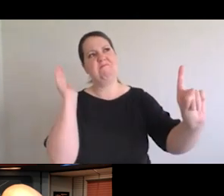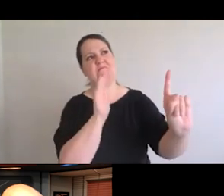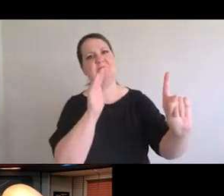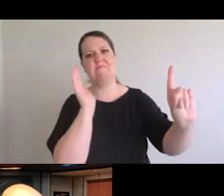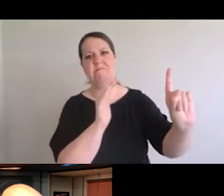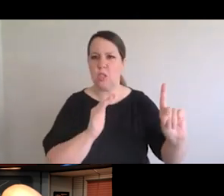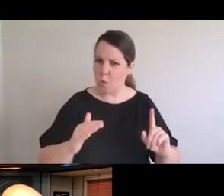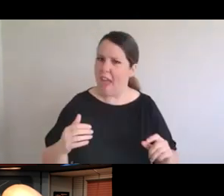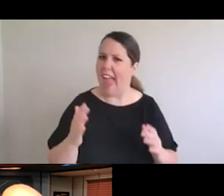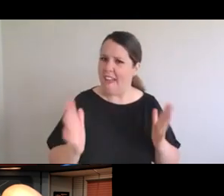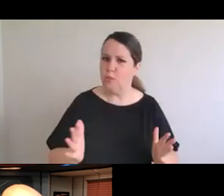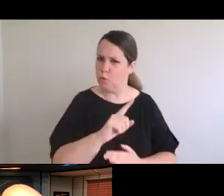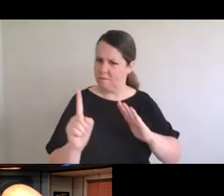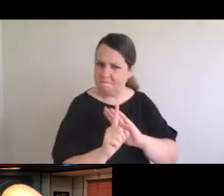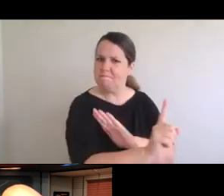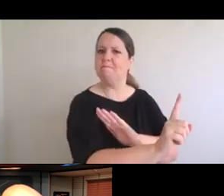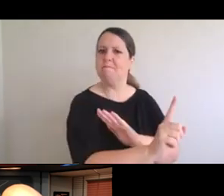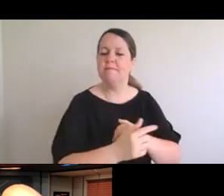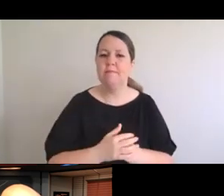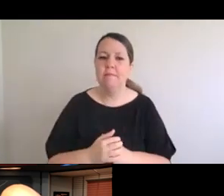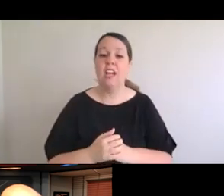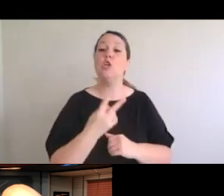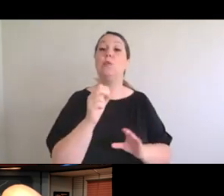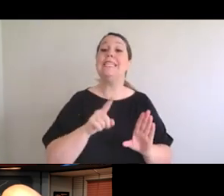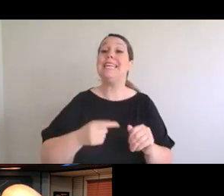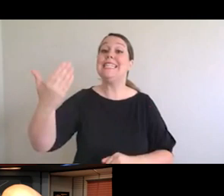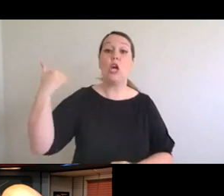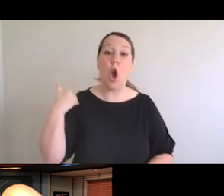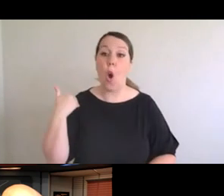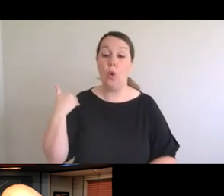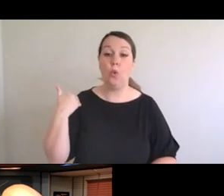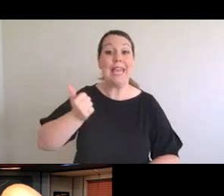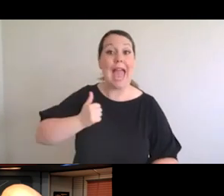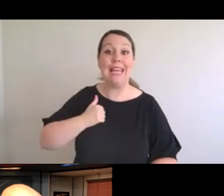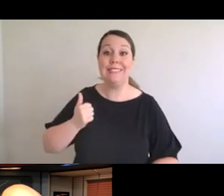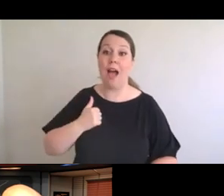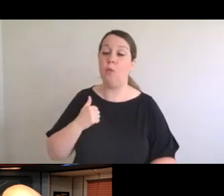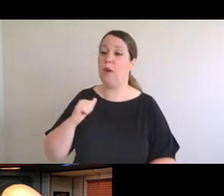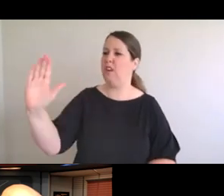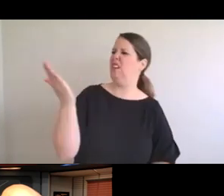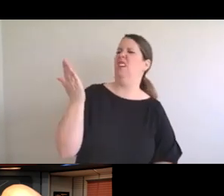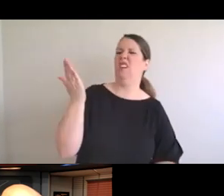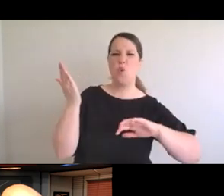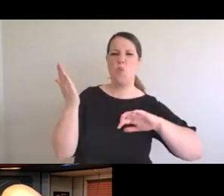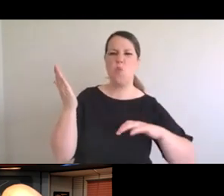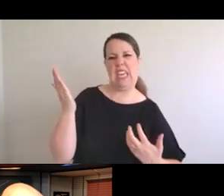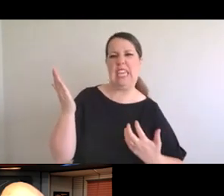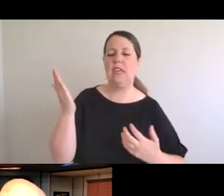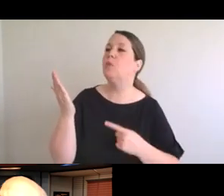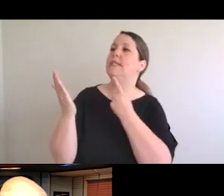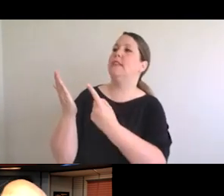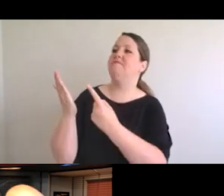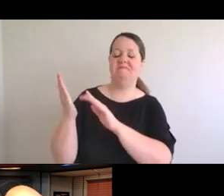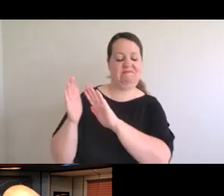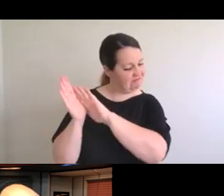got 20 years ago. We didn't accept it. We demanded more, and we are continuing to point out wherever